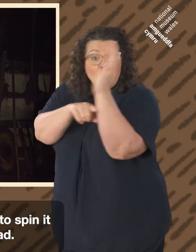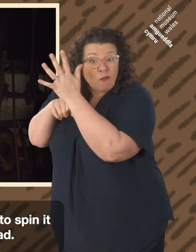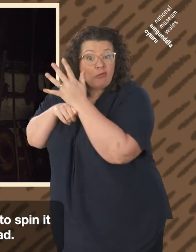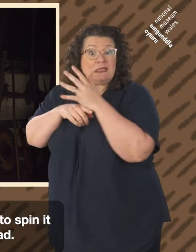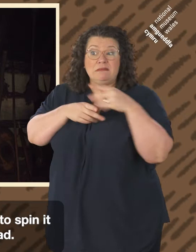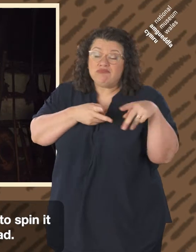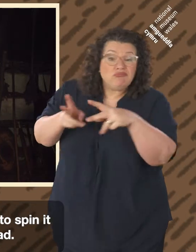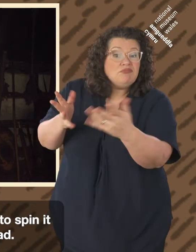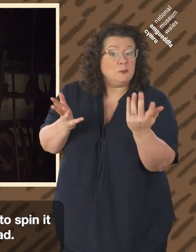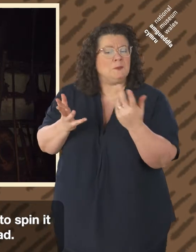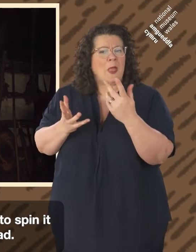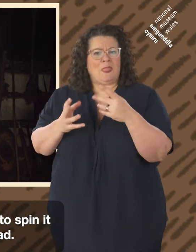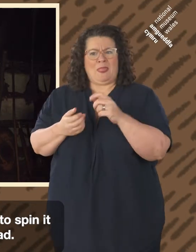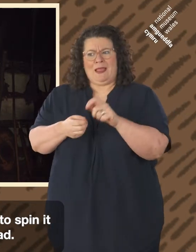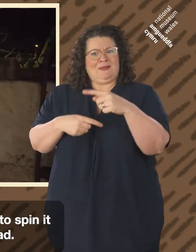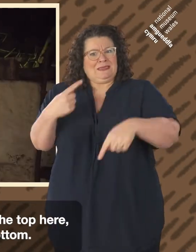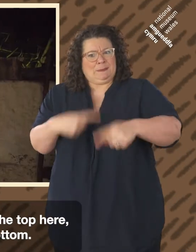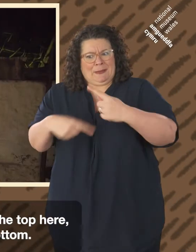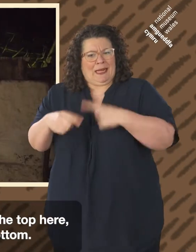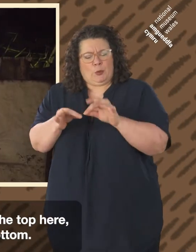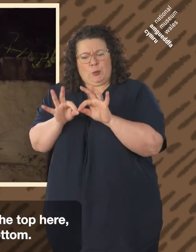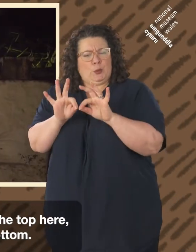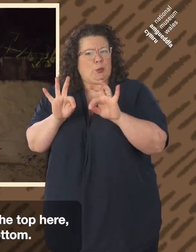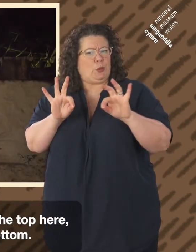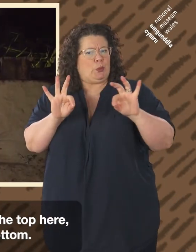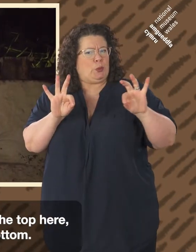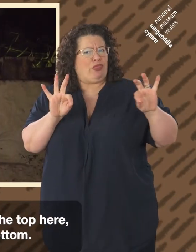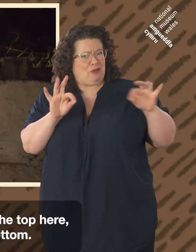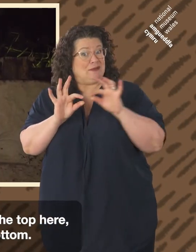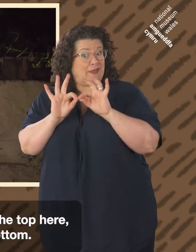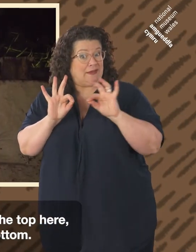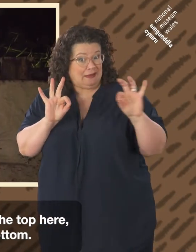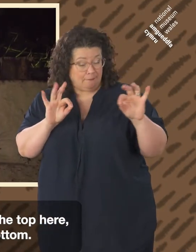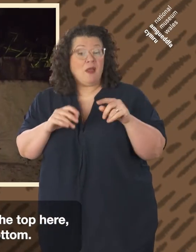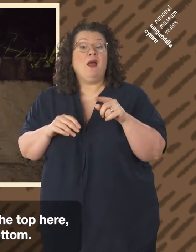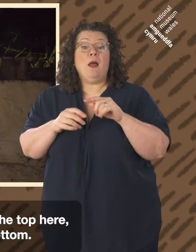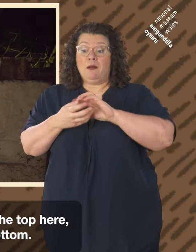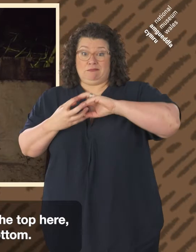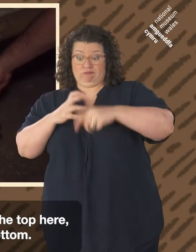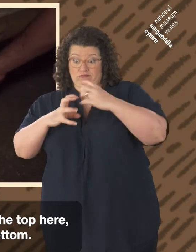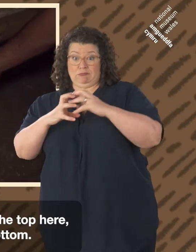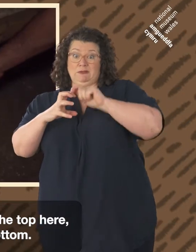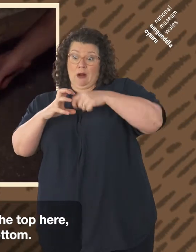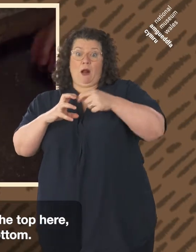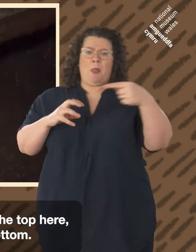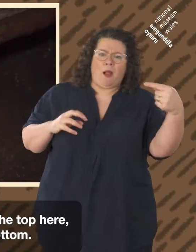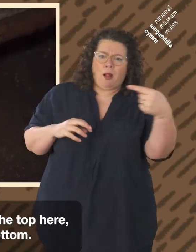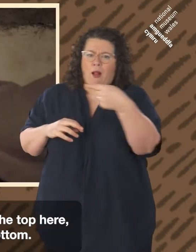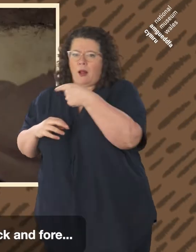have to spin it into thin thread. We tie the wool onto the top here and onto the